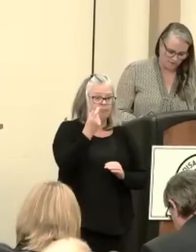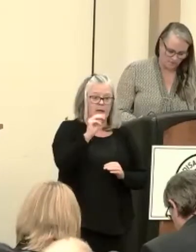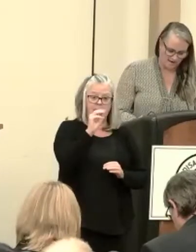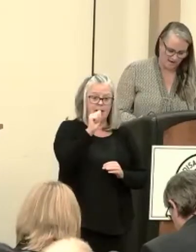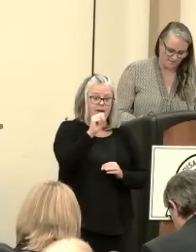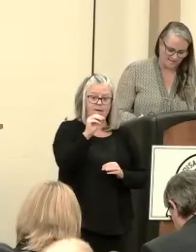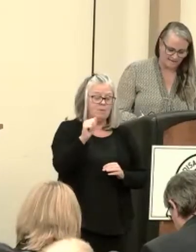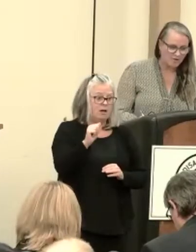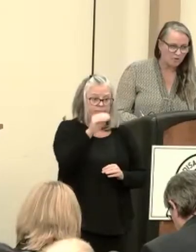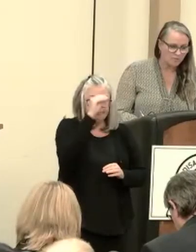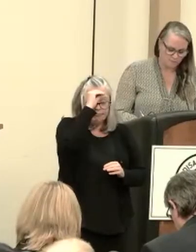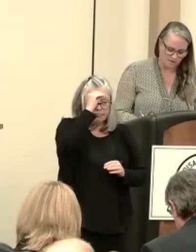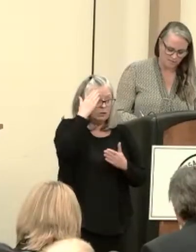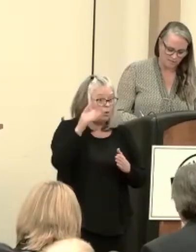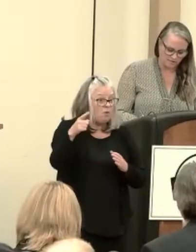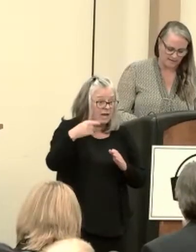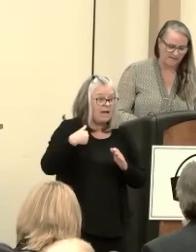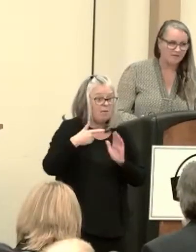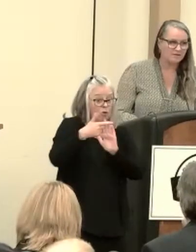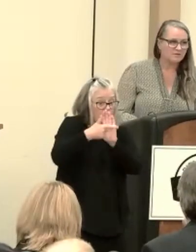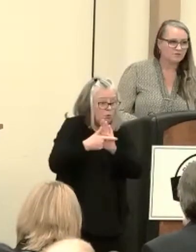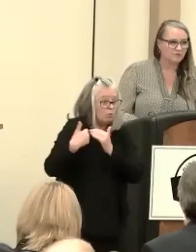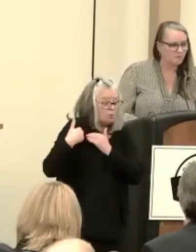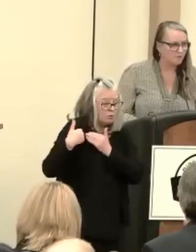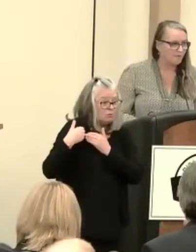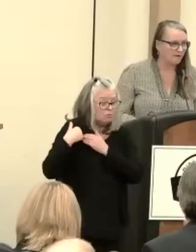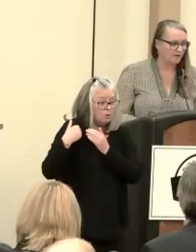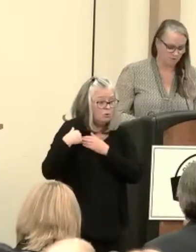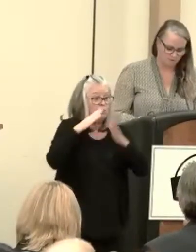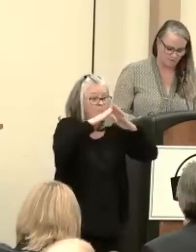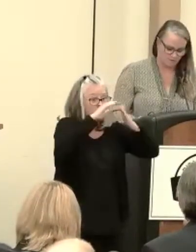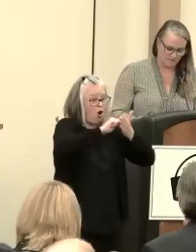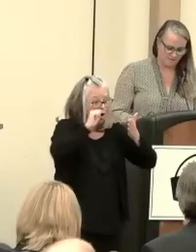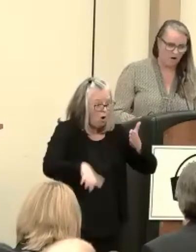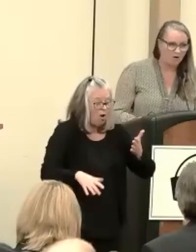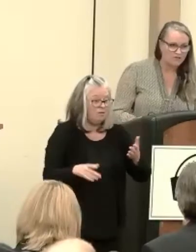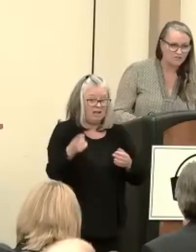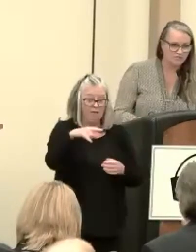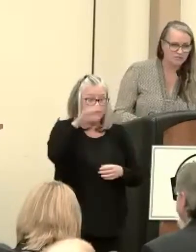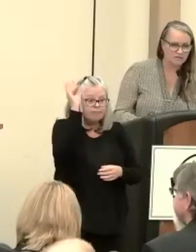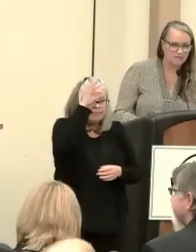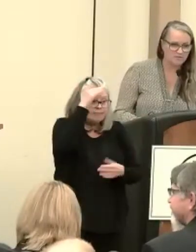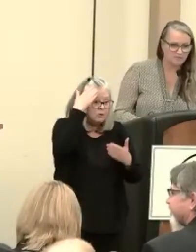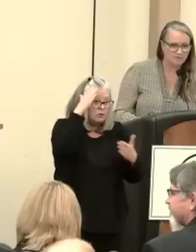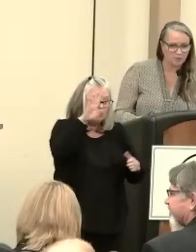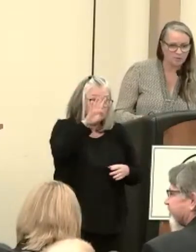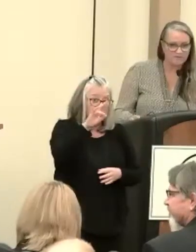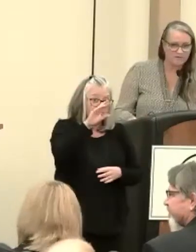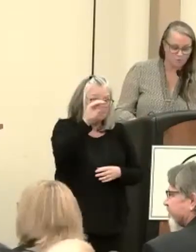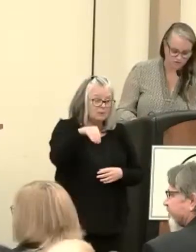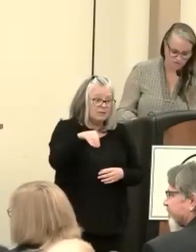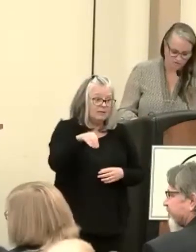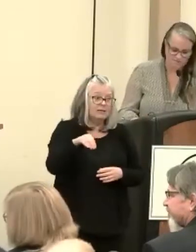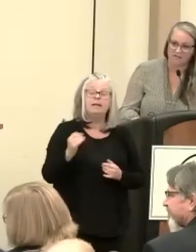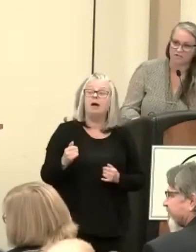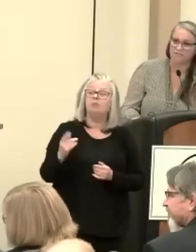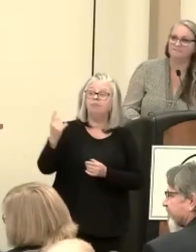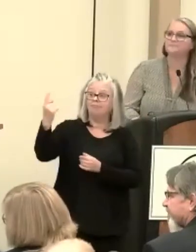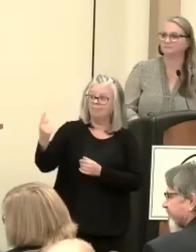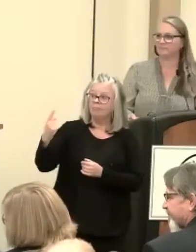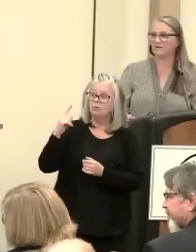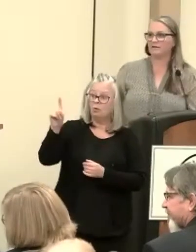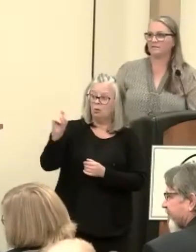do they know they have a legal responsibility to remove barriers. Our question from the floor, please. Our questions for the